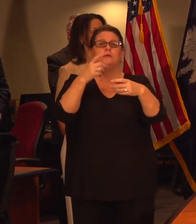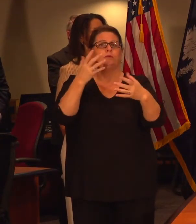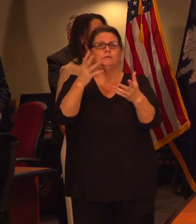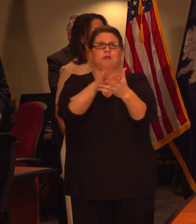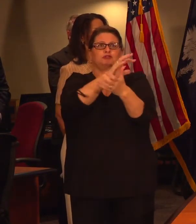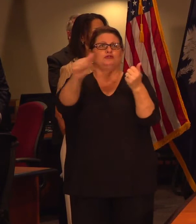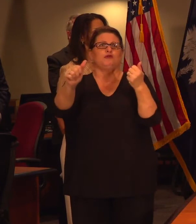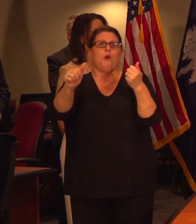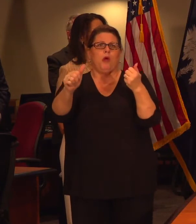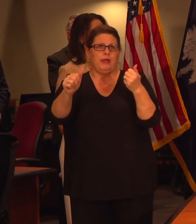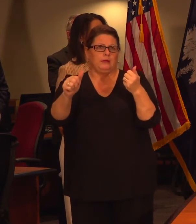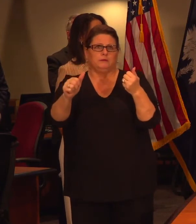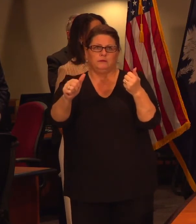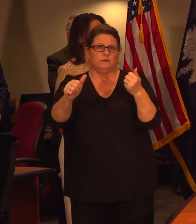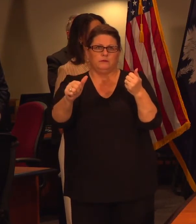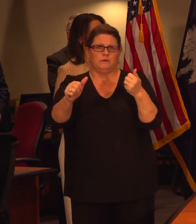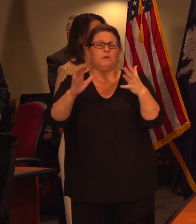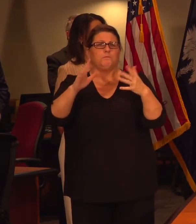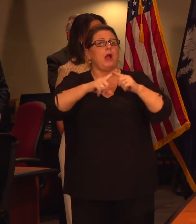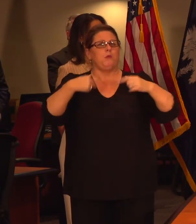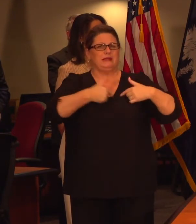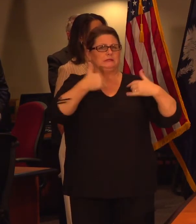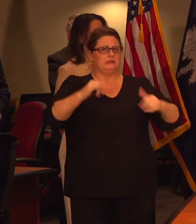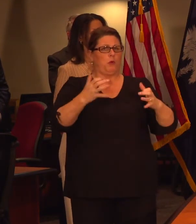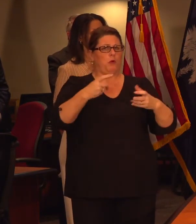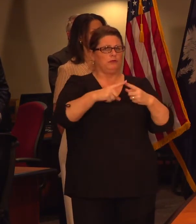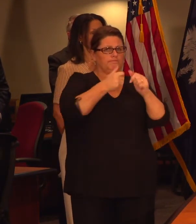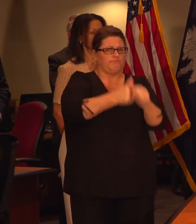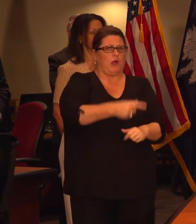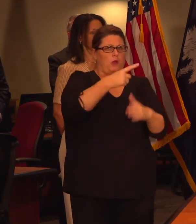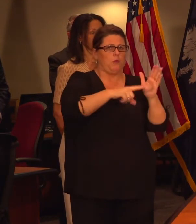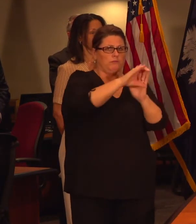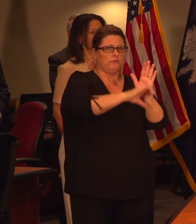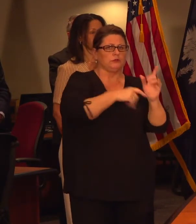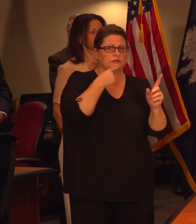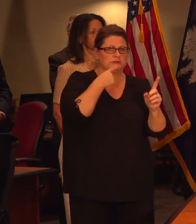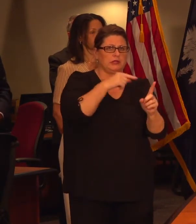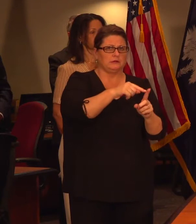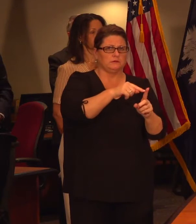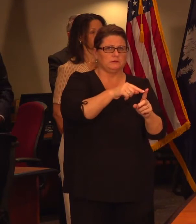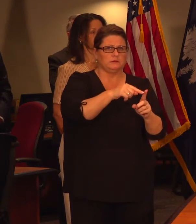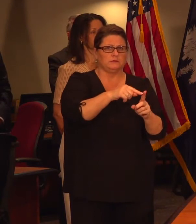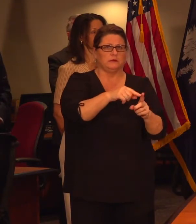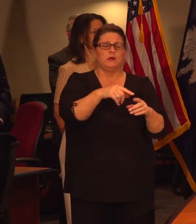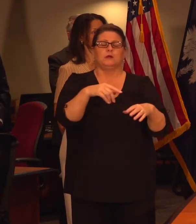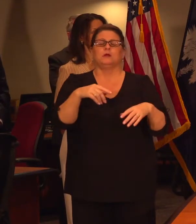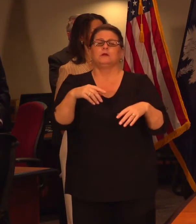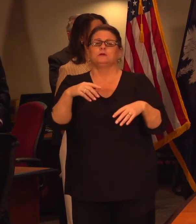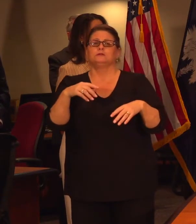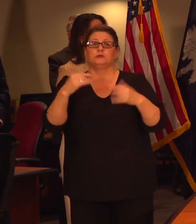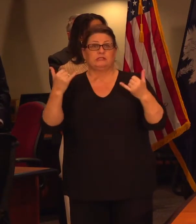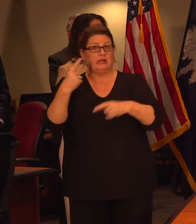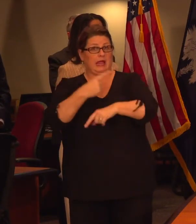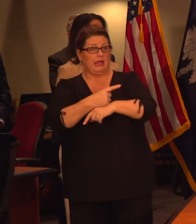while still sticking with the mandates of the Constitution. So the evidence and the facts that have been referred to